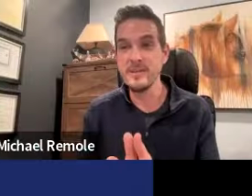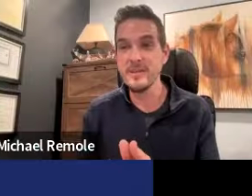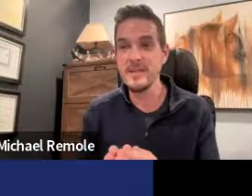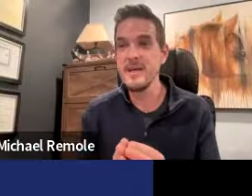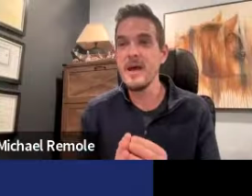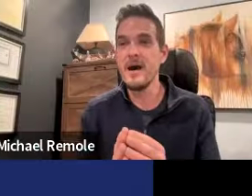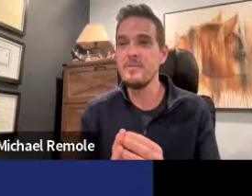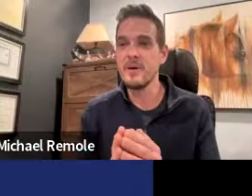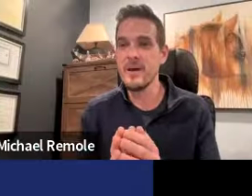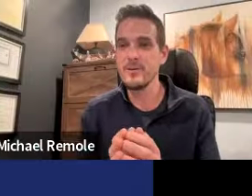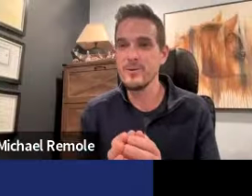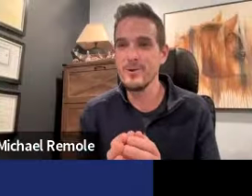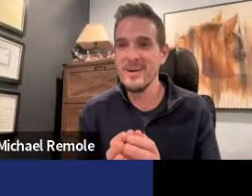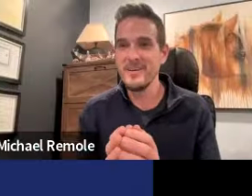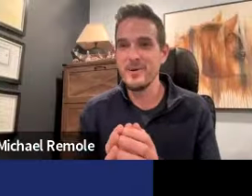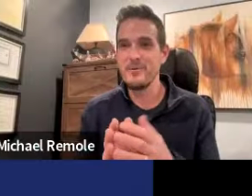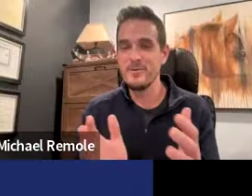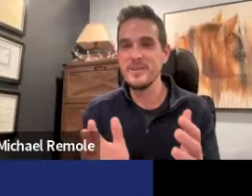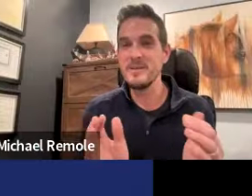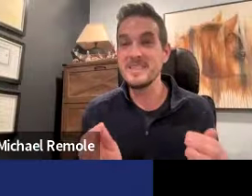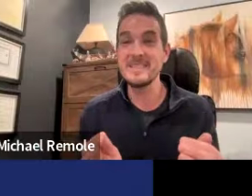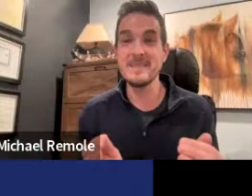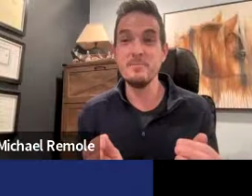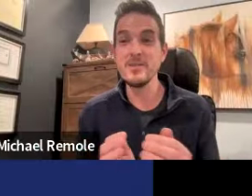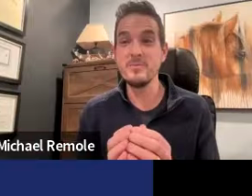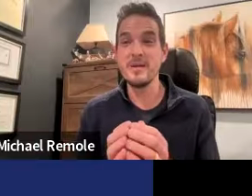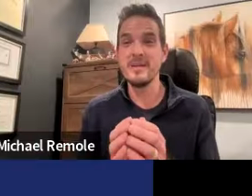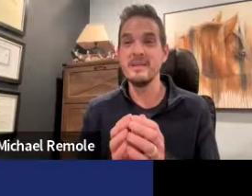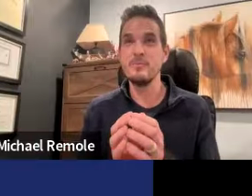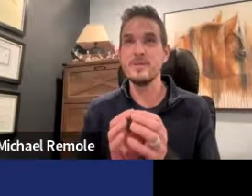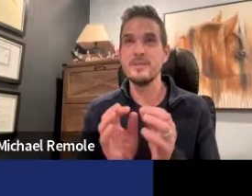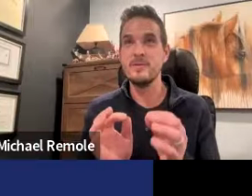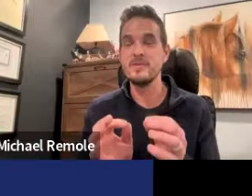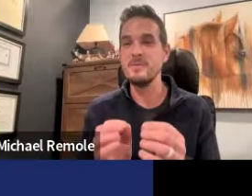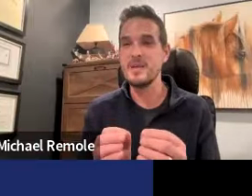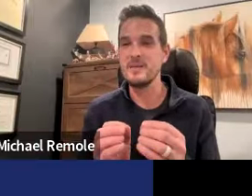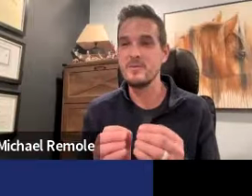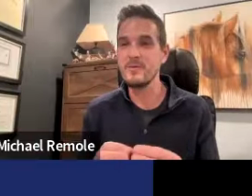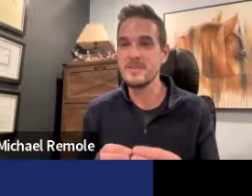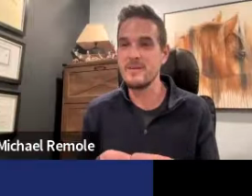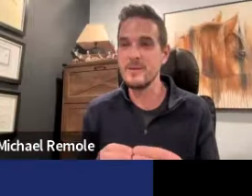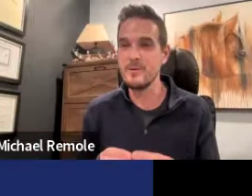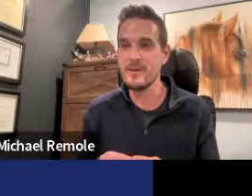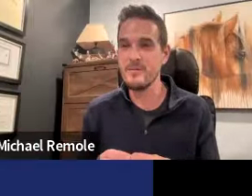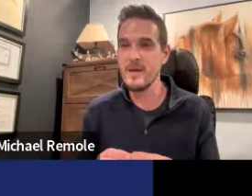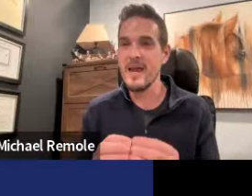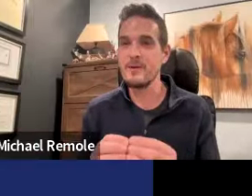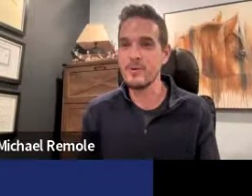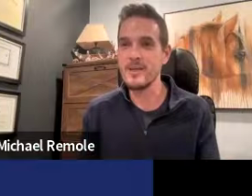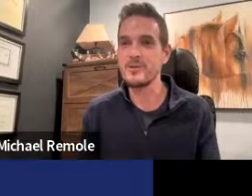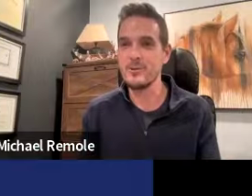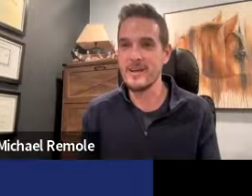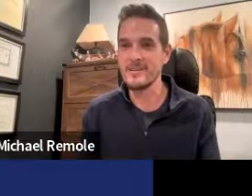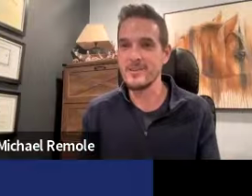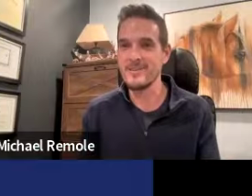and predictability. But I also, 15 minutes doesn't seem much, but it was 15 minutes of felt safety with him